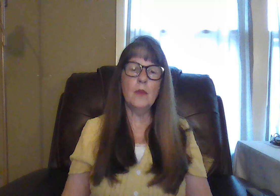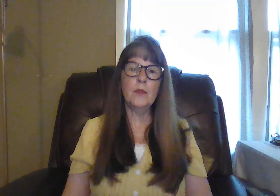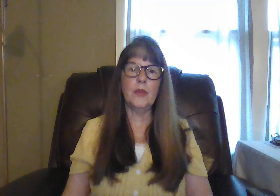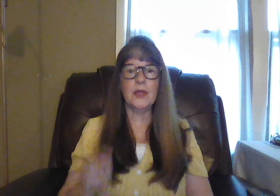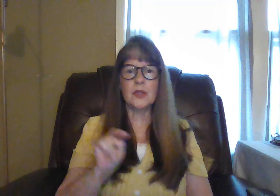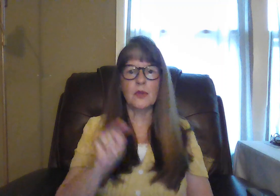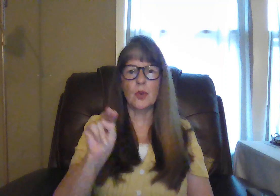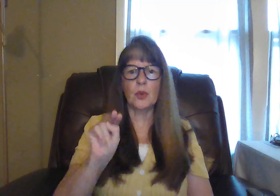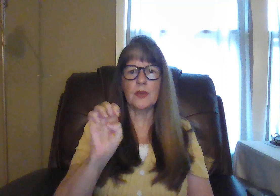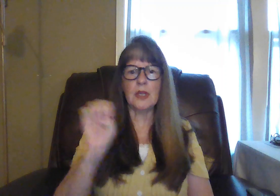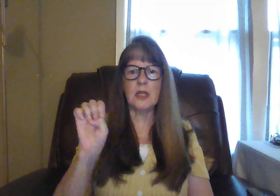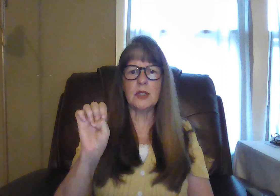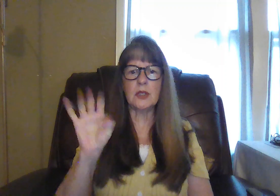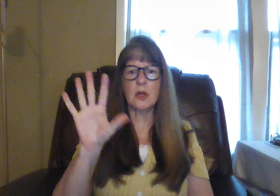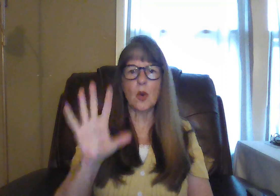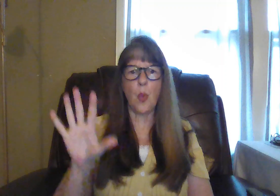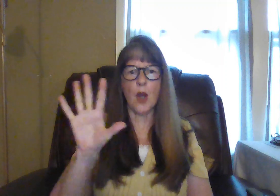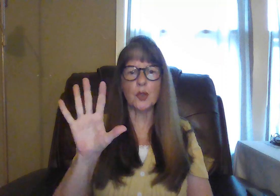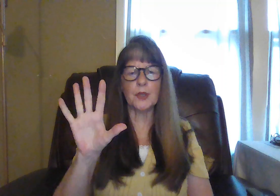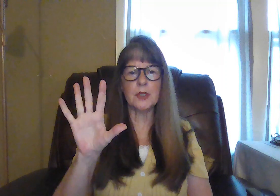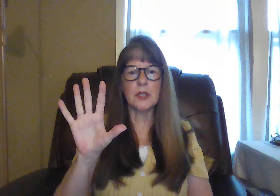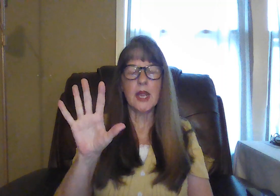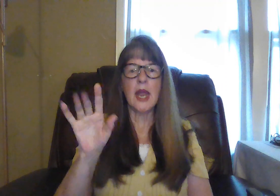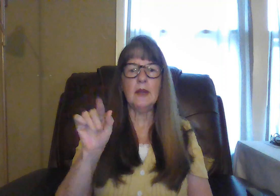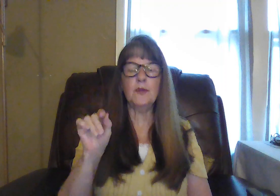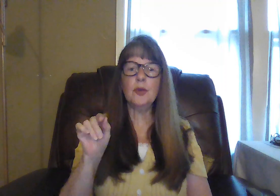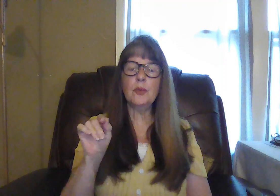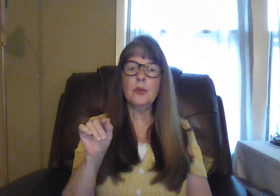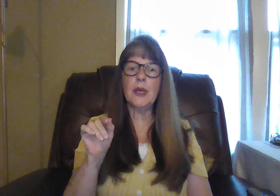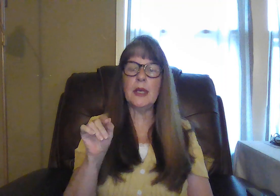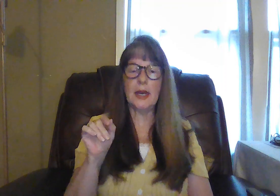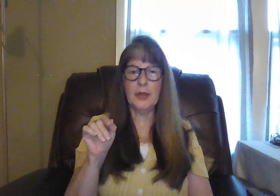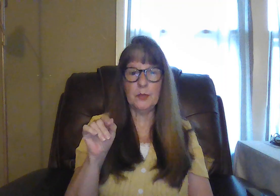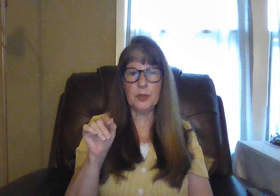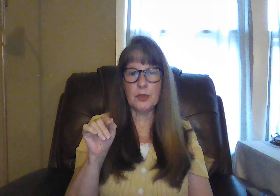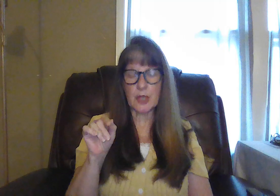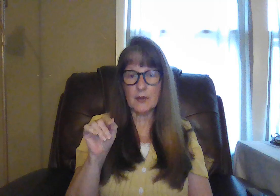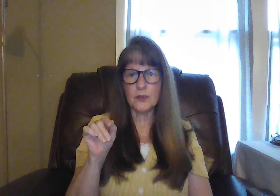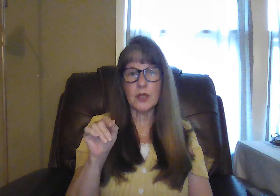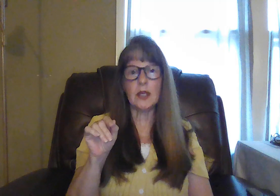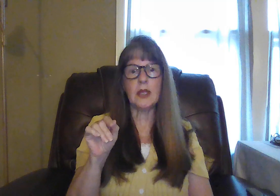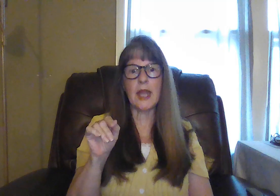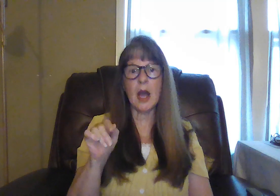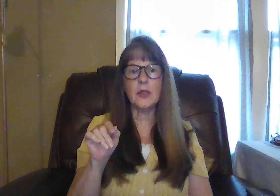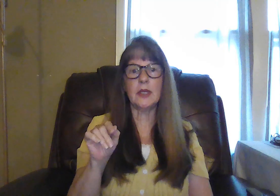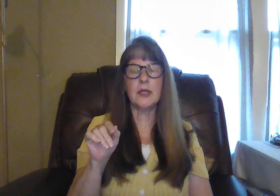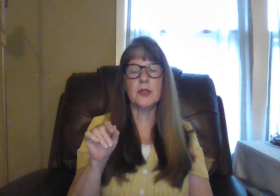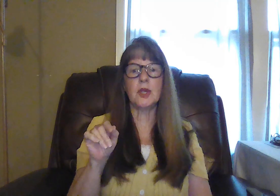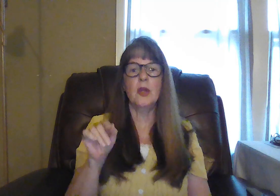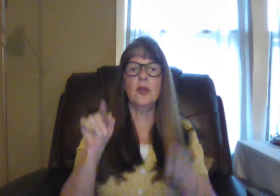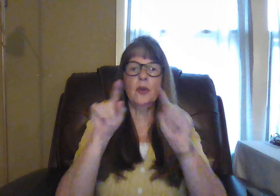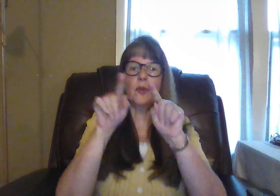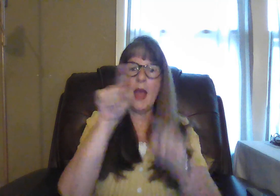And that's in the northeast quadrant. And if you, when you sign for like calculus, you have